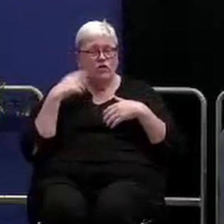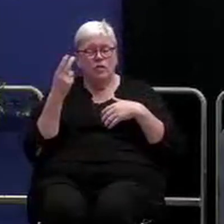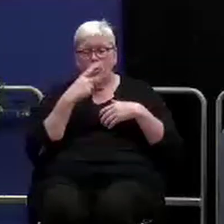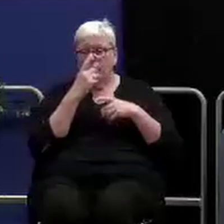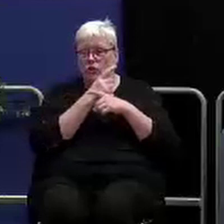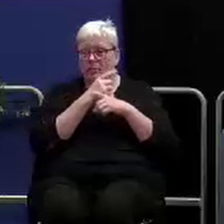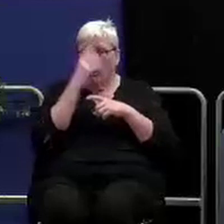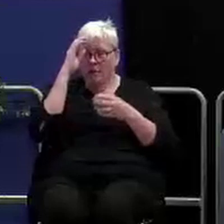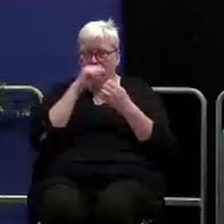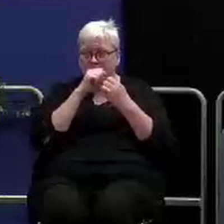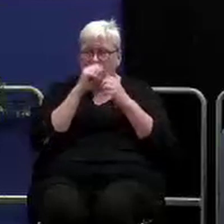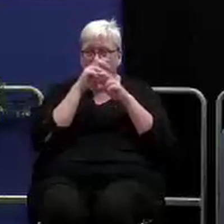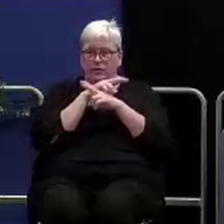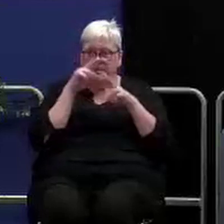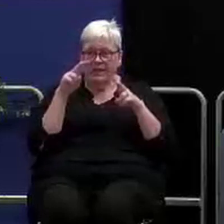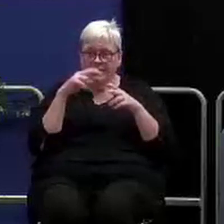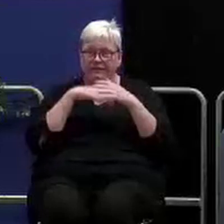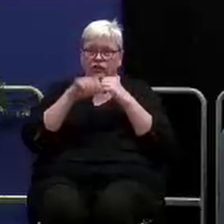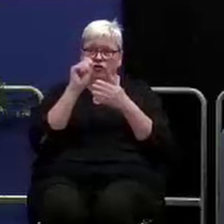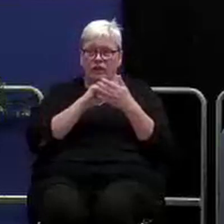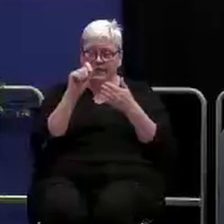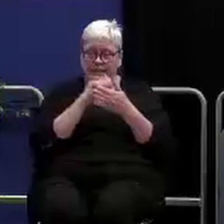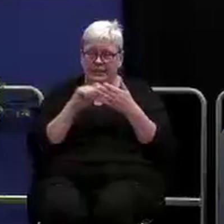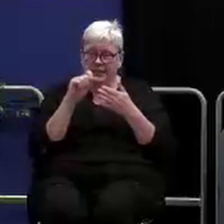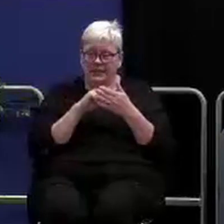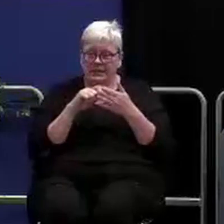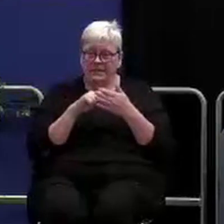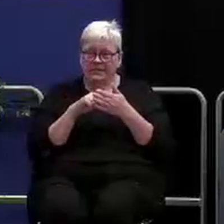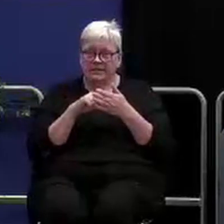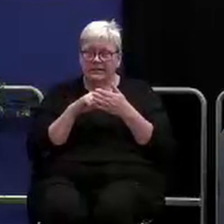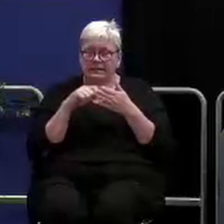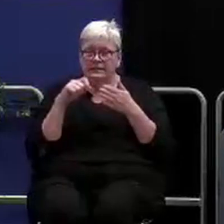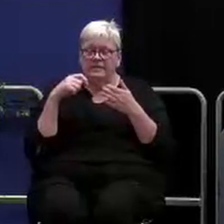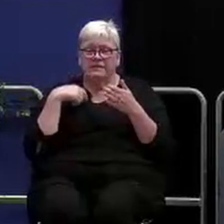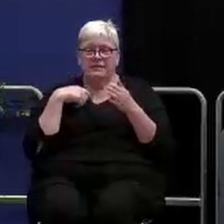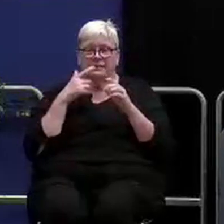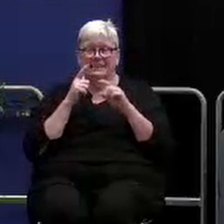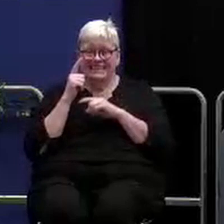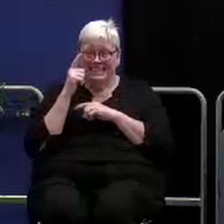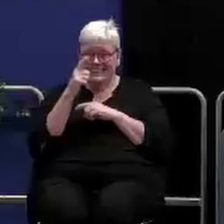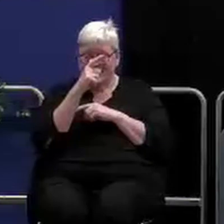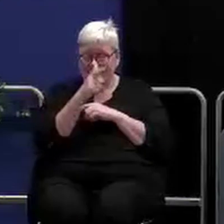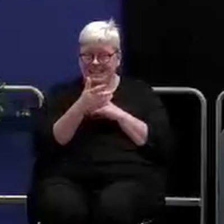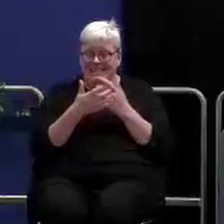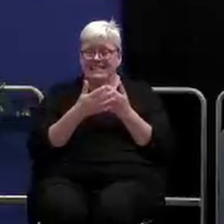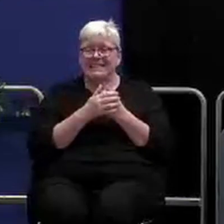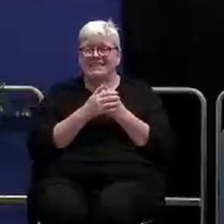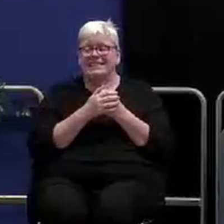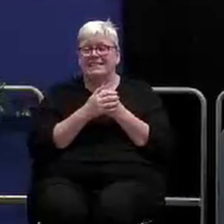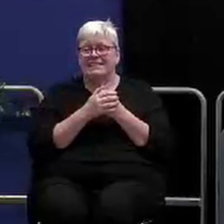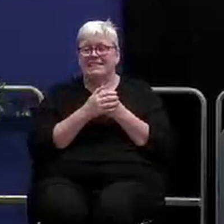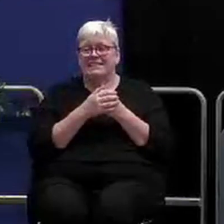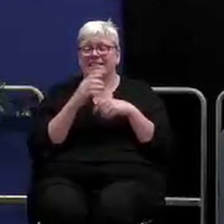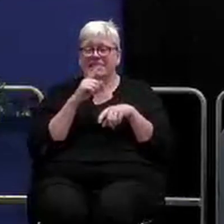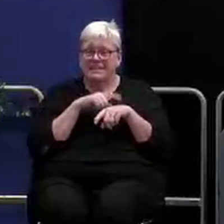and perspective in your writings and the role that distance plays. You both are talking about distance and time, but